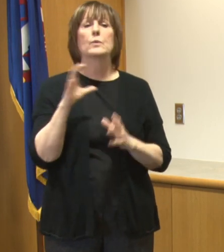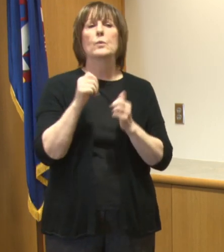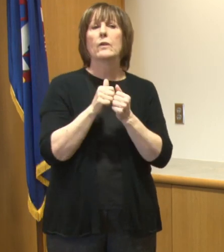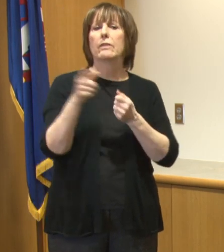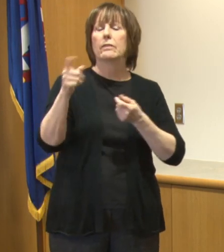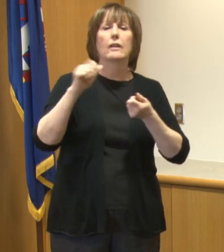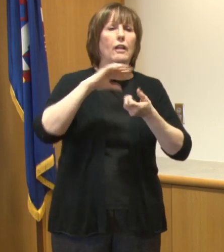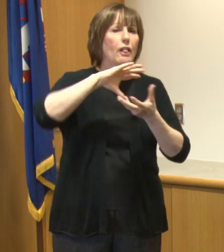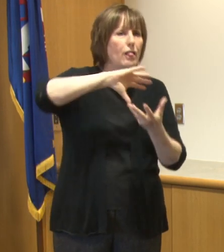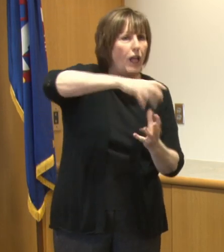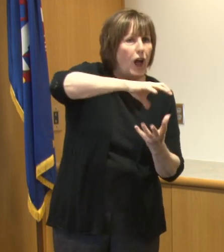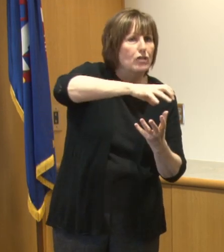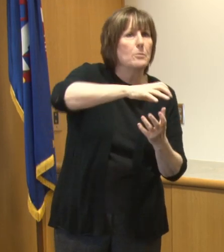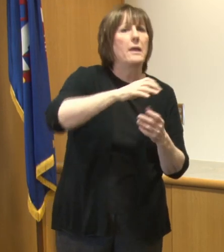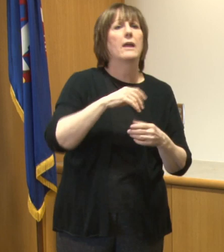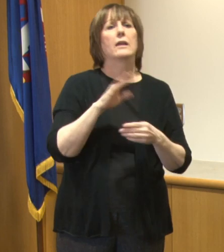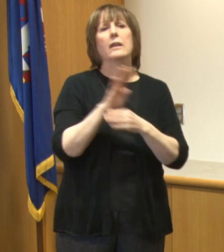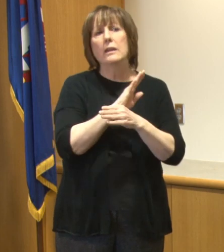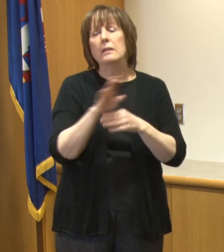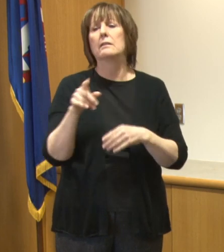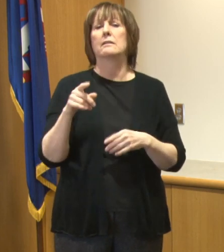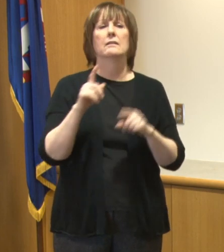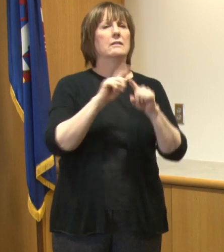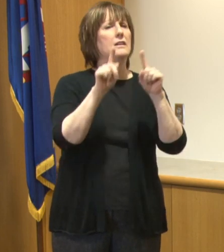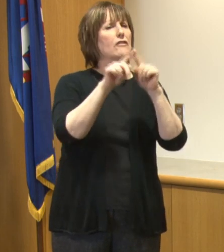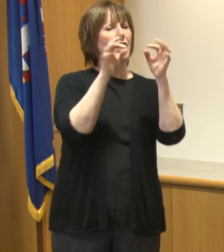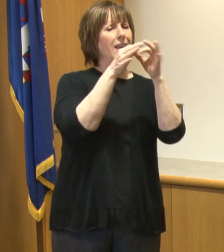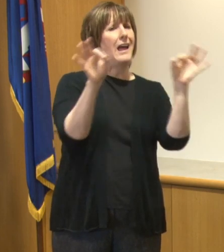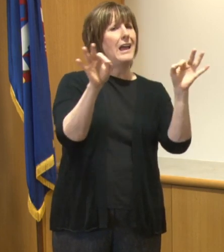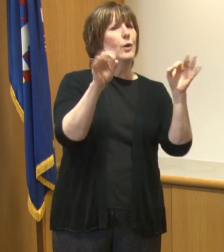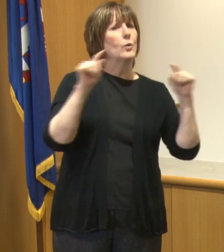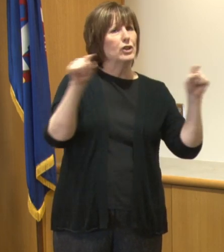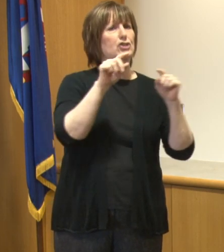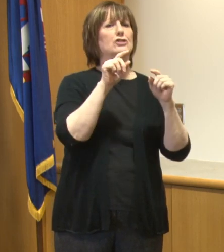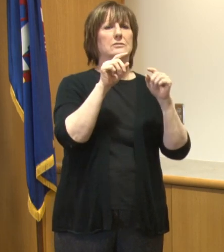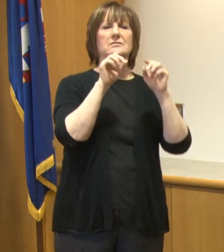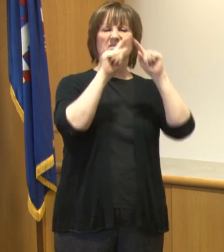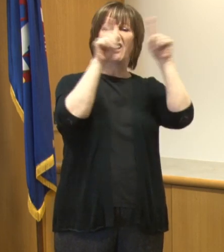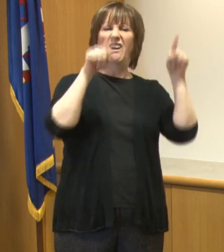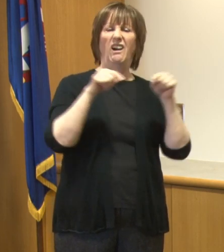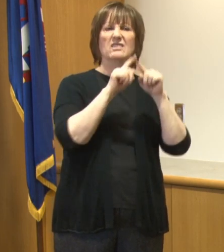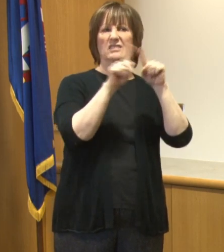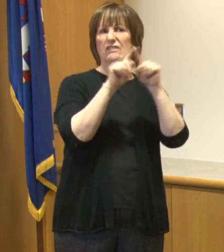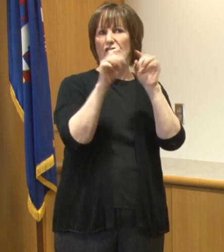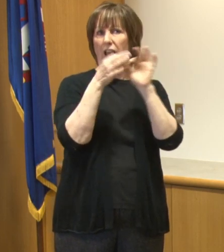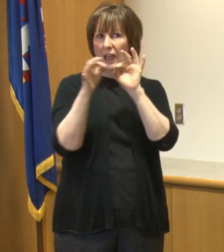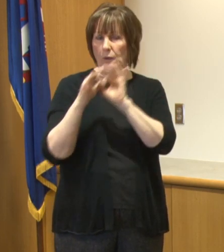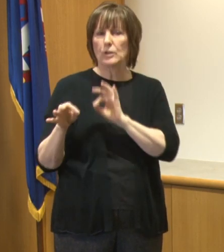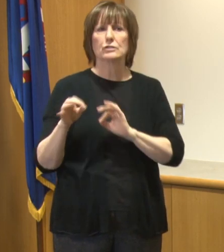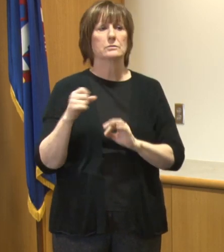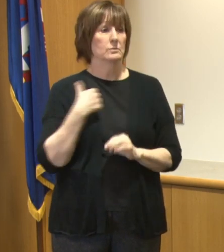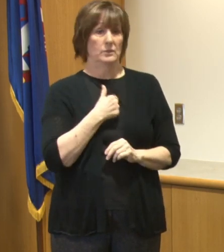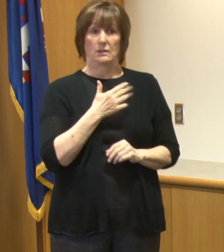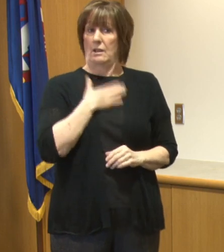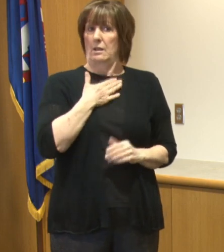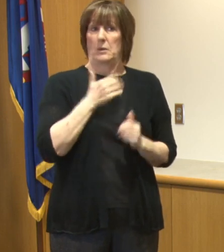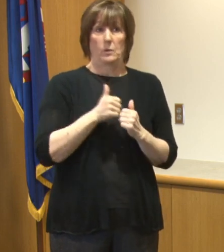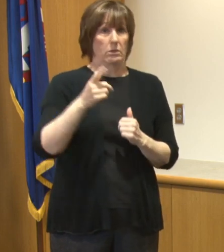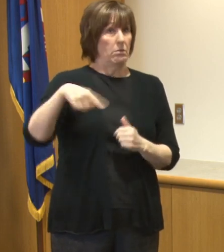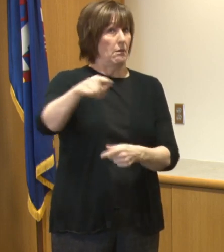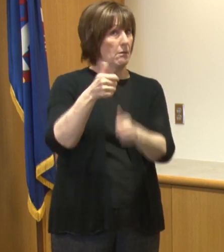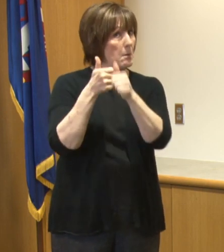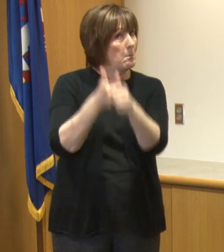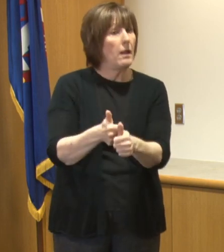laundromats and a variety of languages that are used out there. So again, you know, we're really pleased with the compliance, and people are